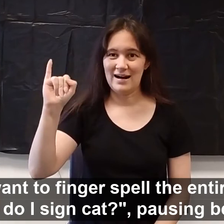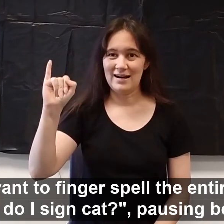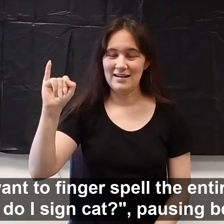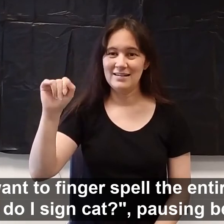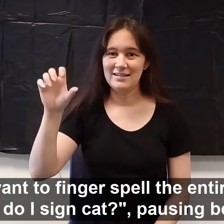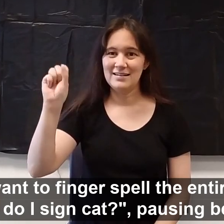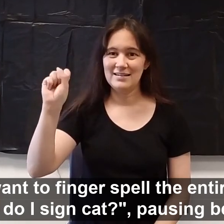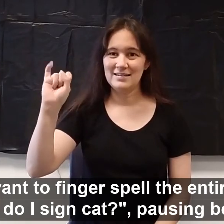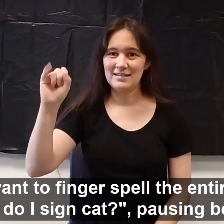I